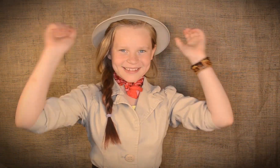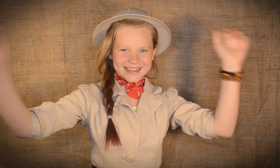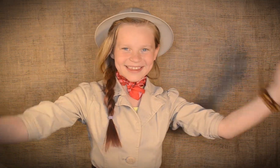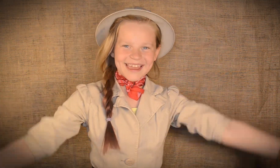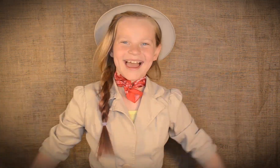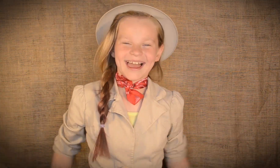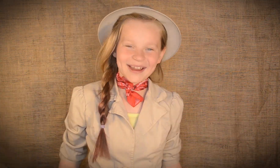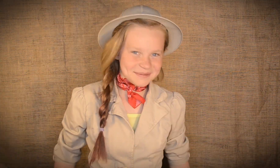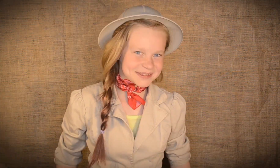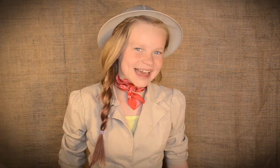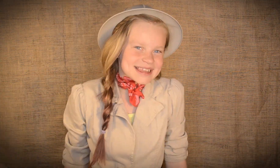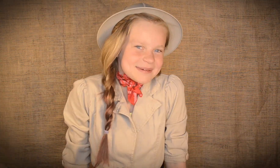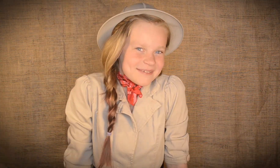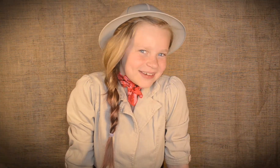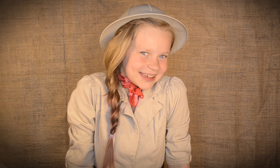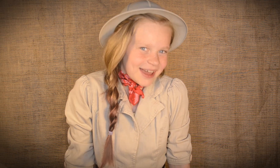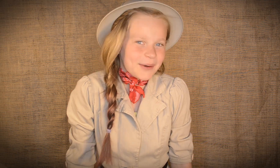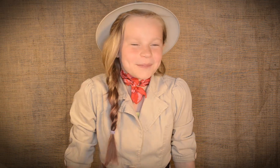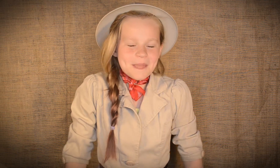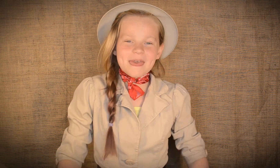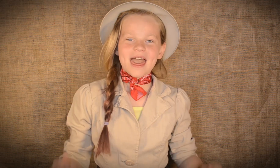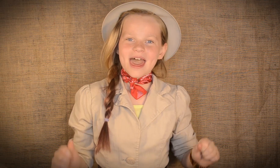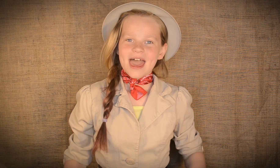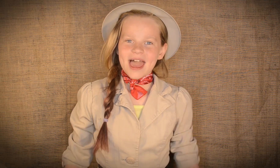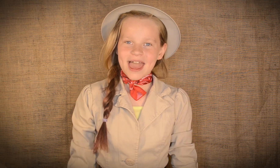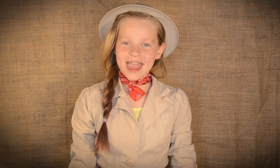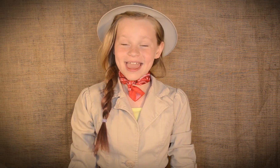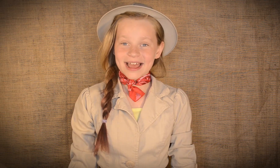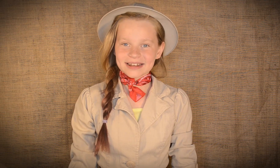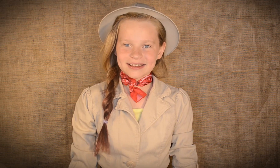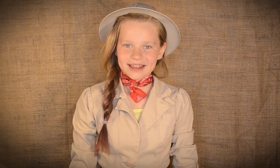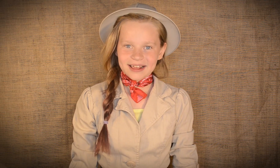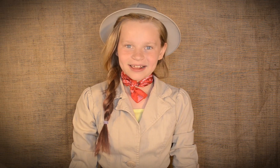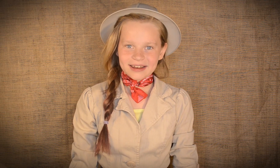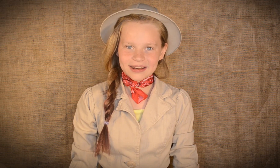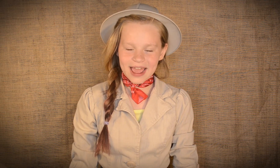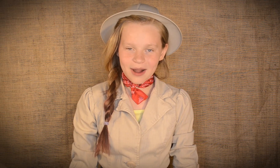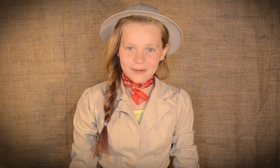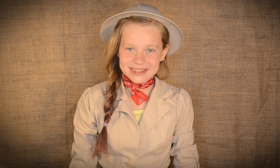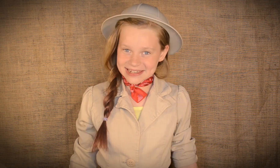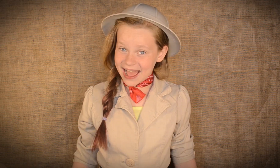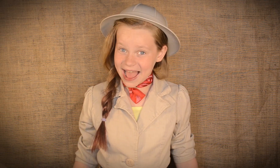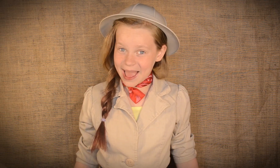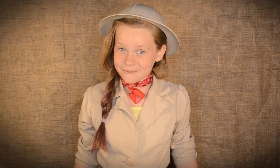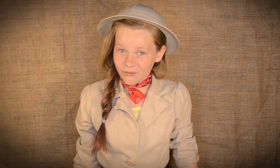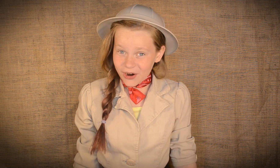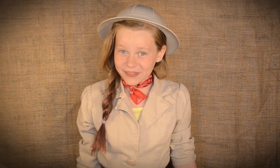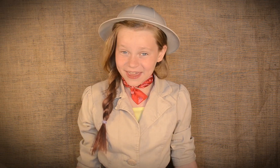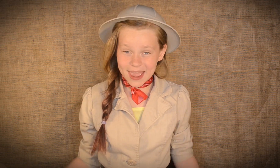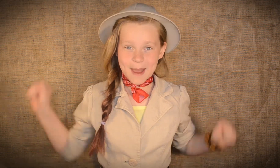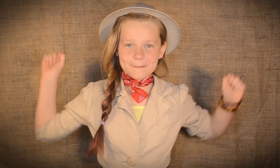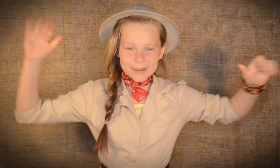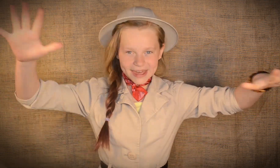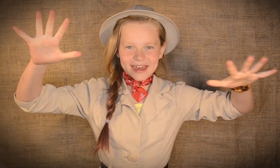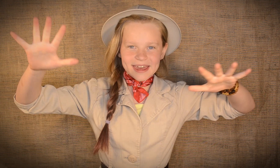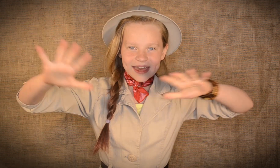I hope you liked my video And Now it's time for the Big